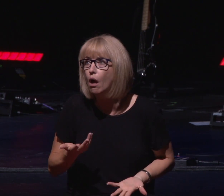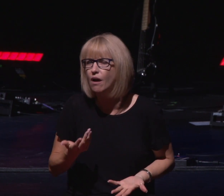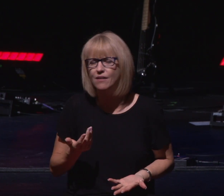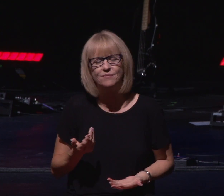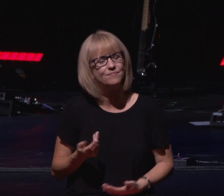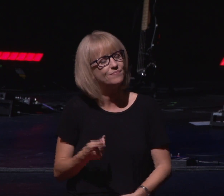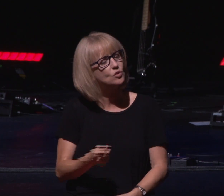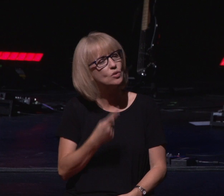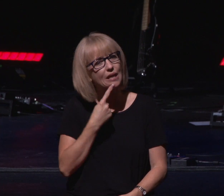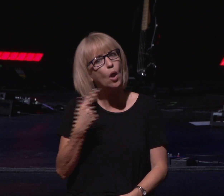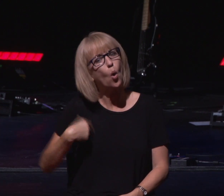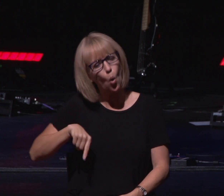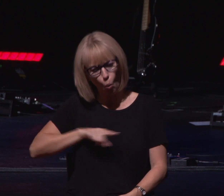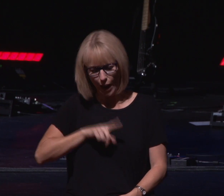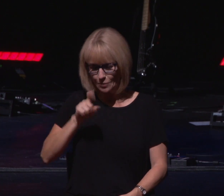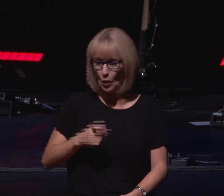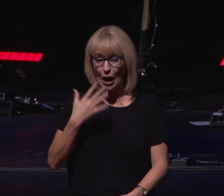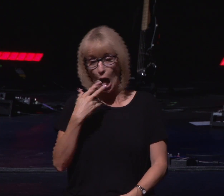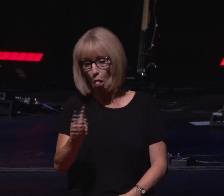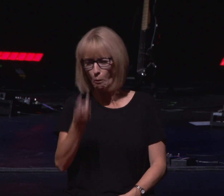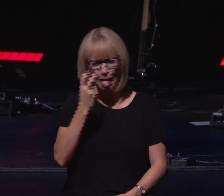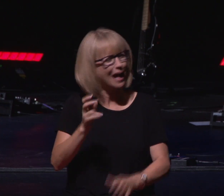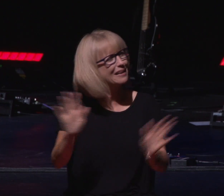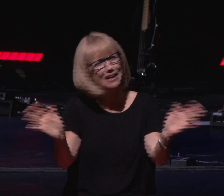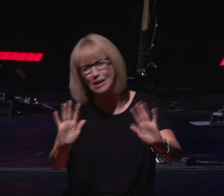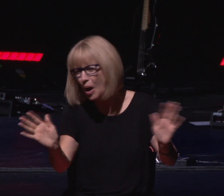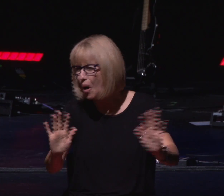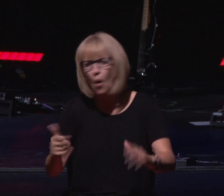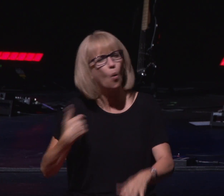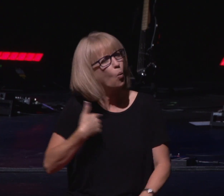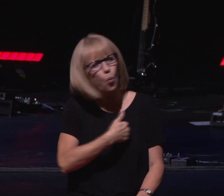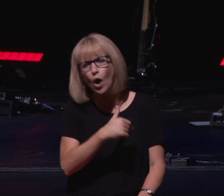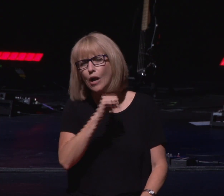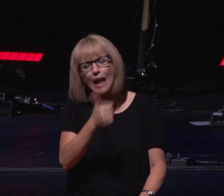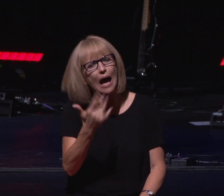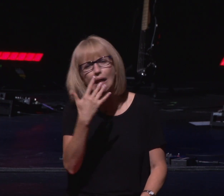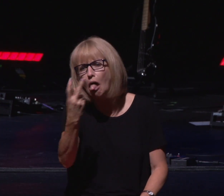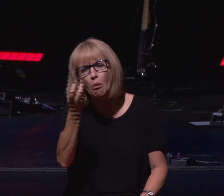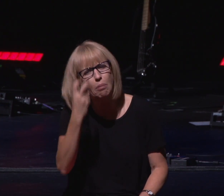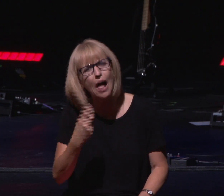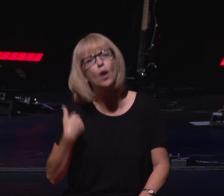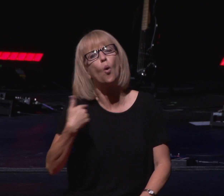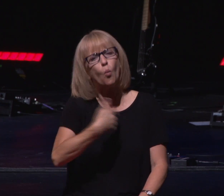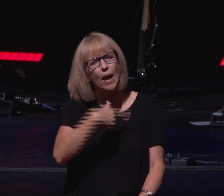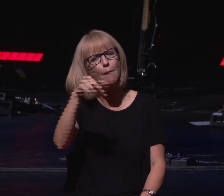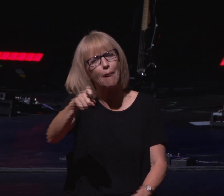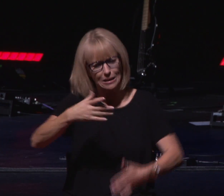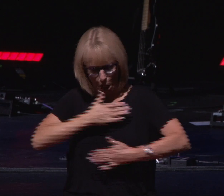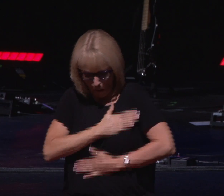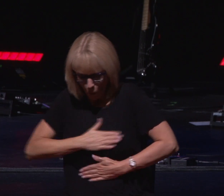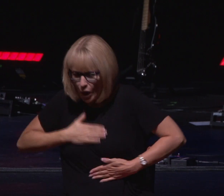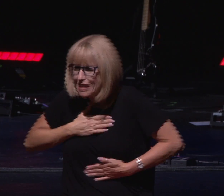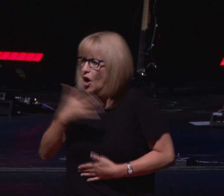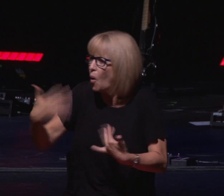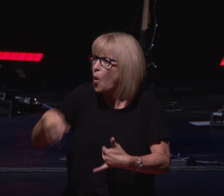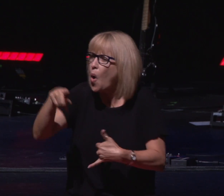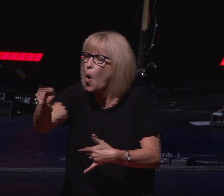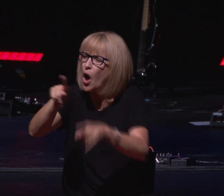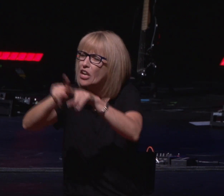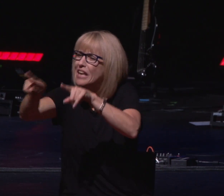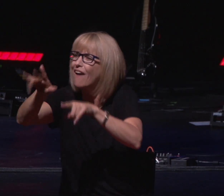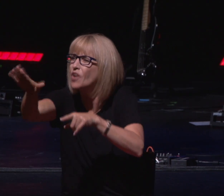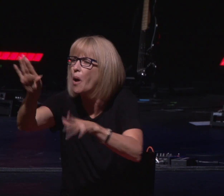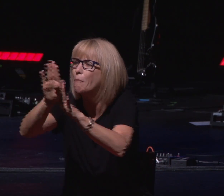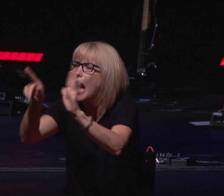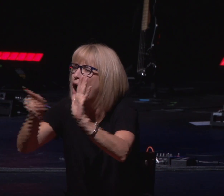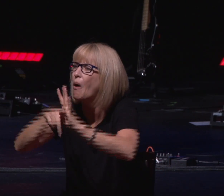God created us different, and that's good. But appreciate the differences that are there. appreciate the fact that we come from different economic